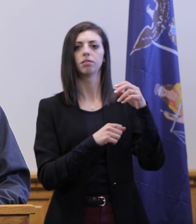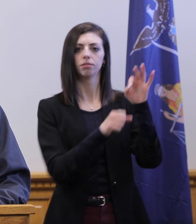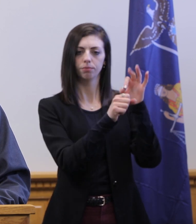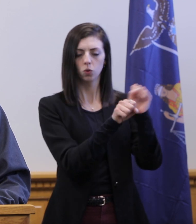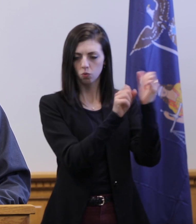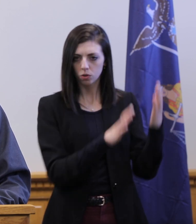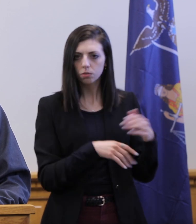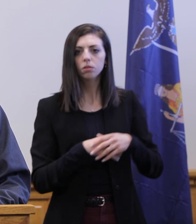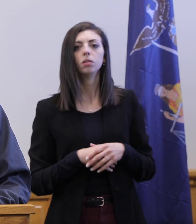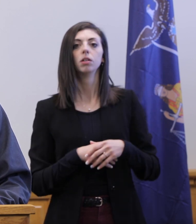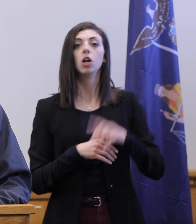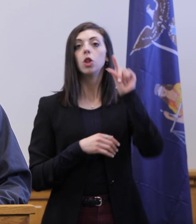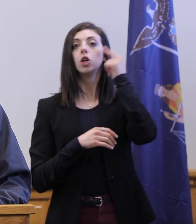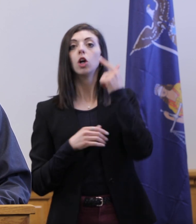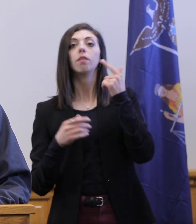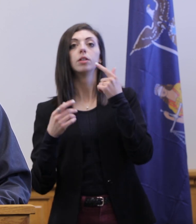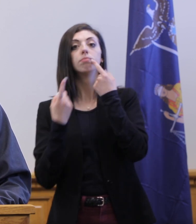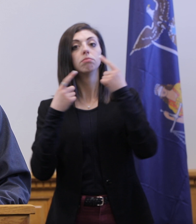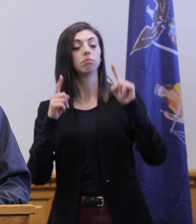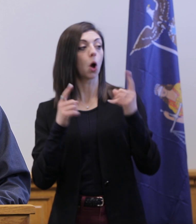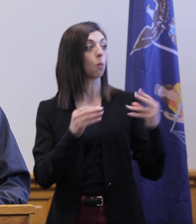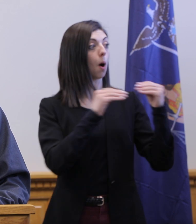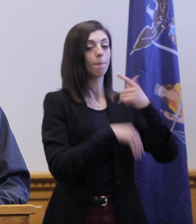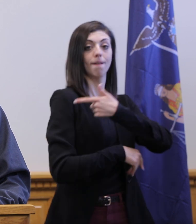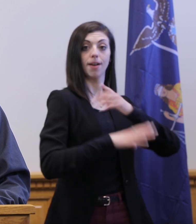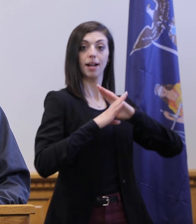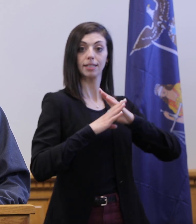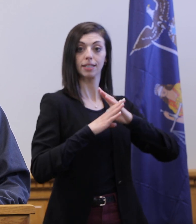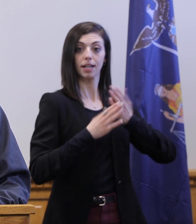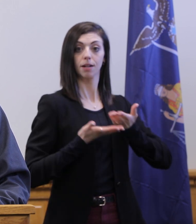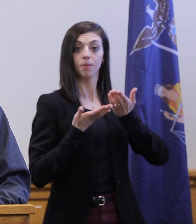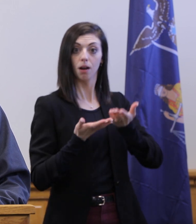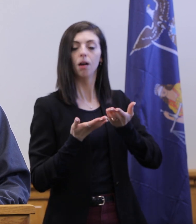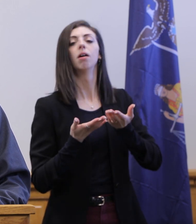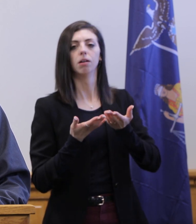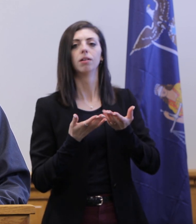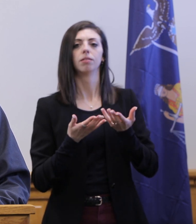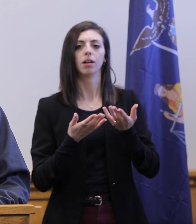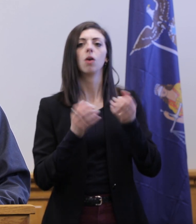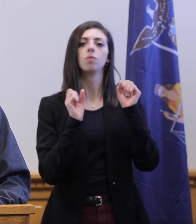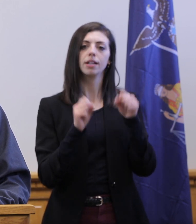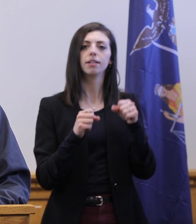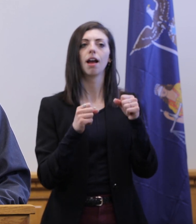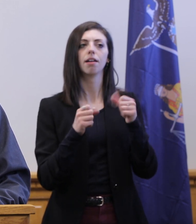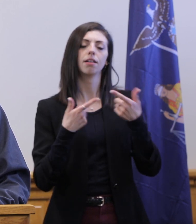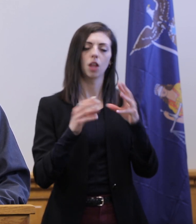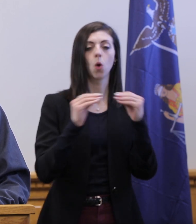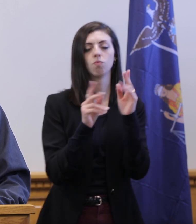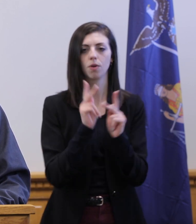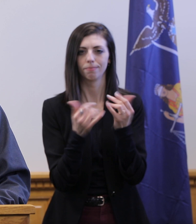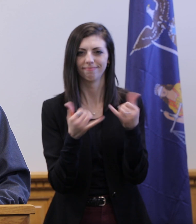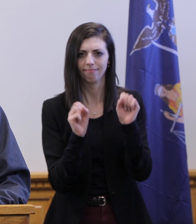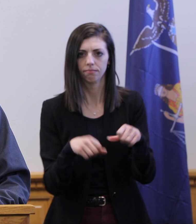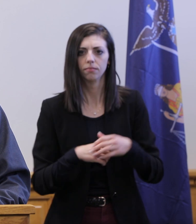today that with the increased supply of the vaccine, some of the restrictions on who providers can vaccinate will be relaxed.